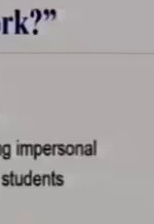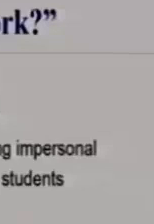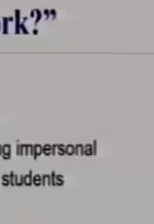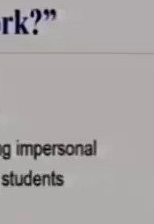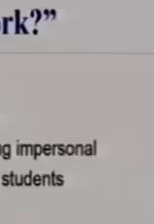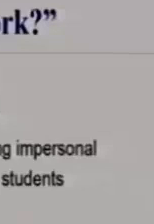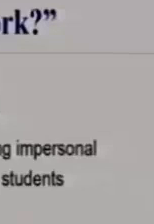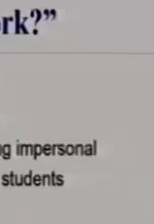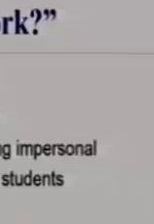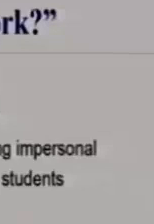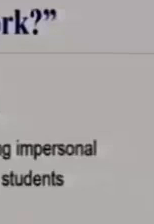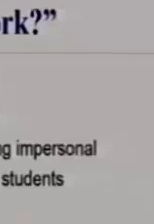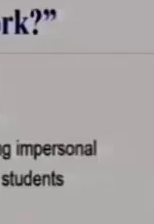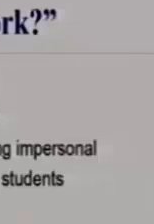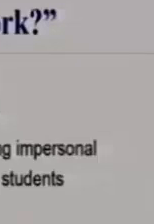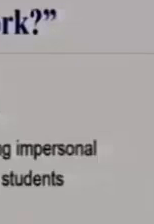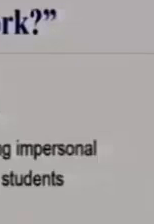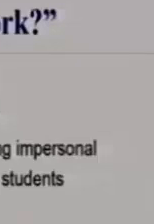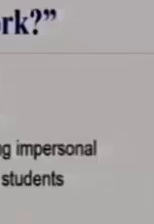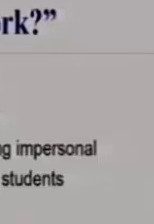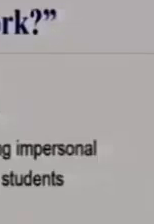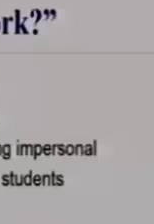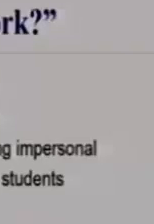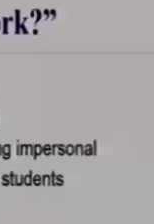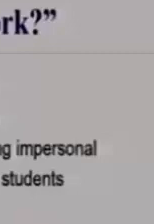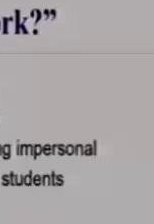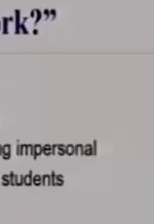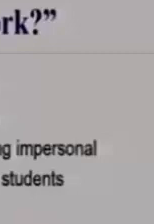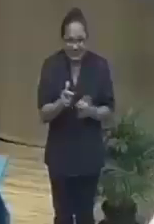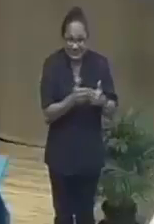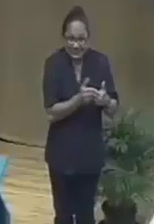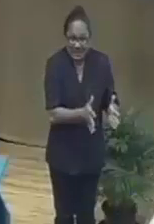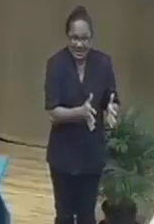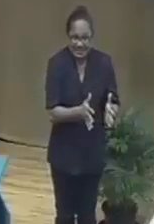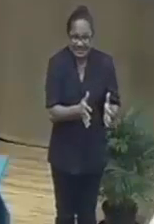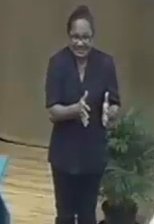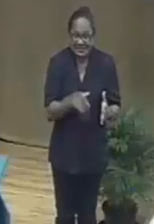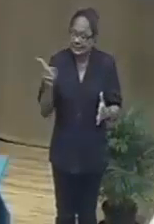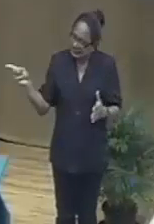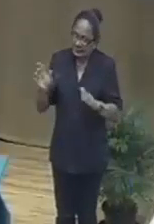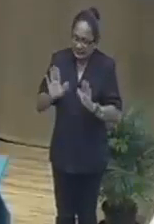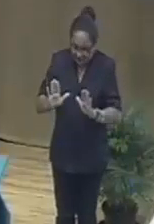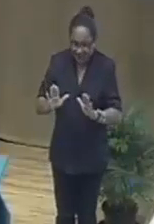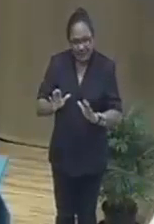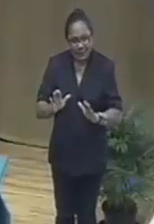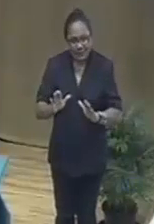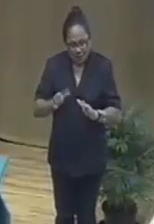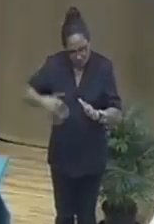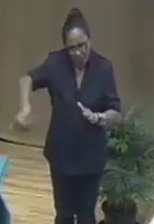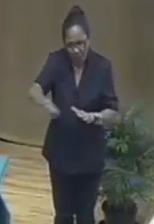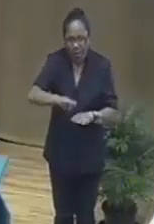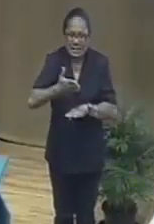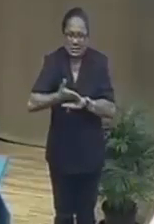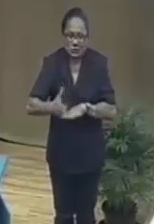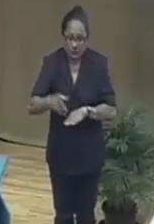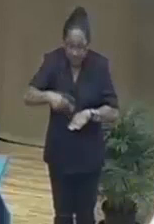Okay, so we all were sort of anxious at the beginning. So we said at the beginning of the semester, all right, this is new to all of us, so we're going to do it